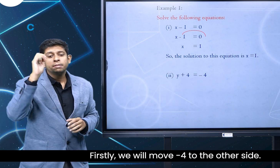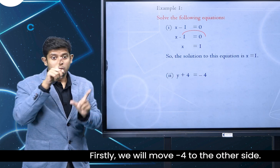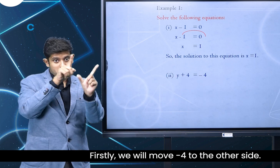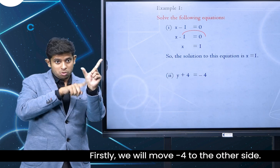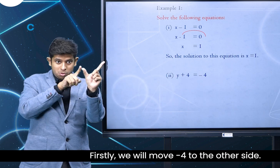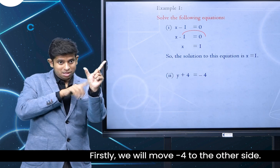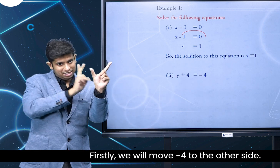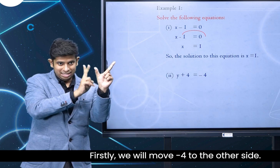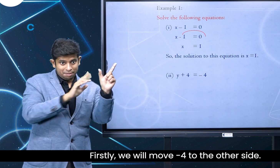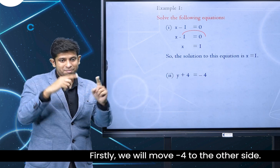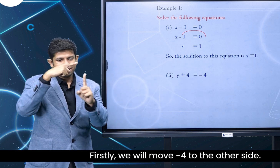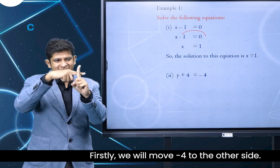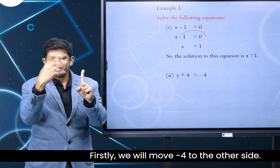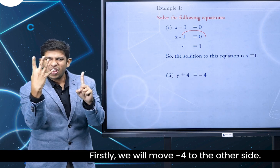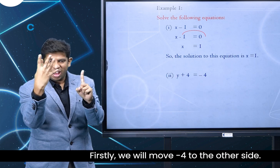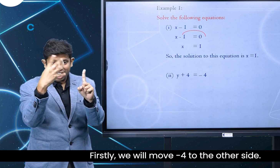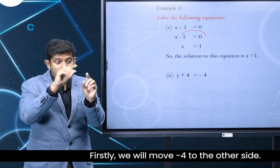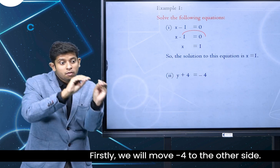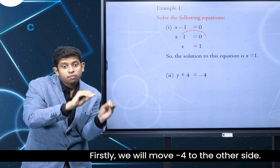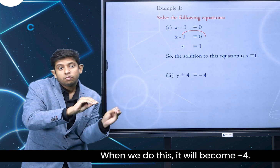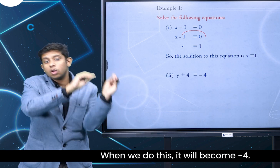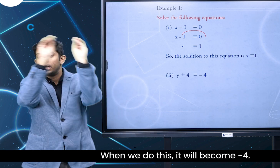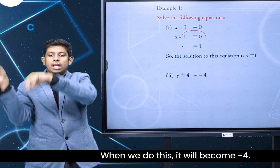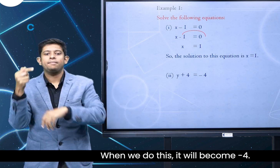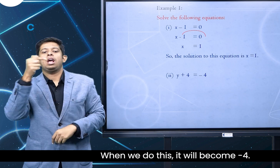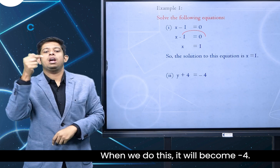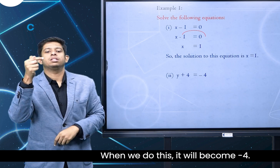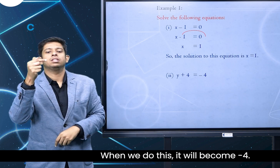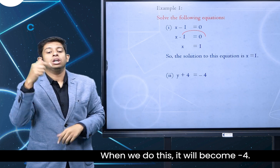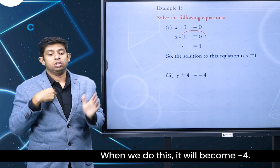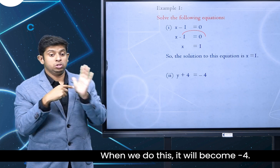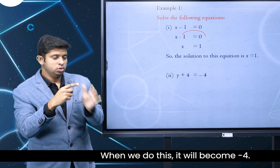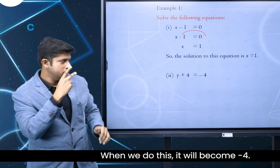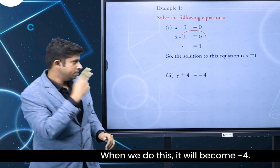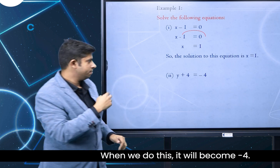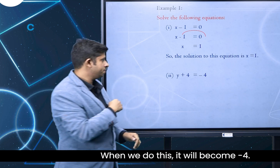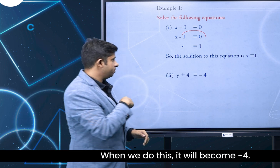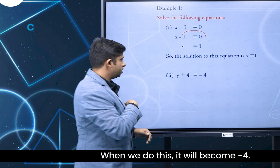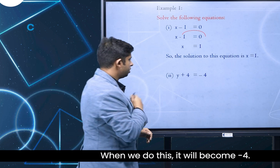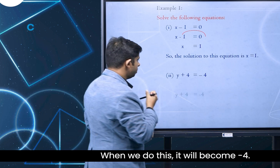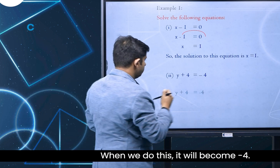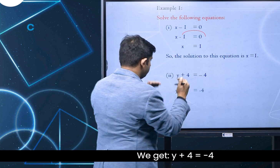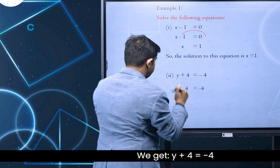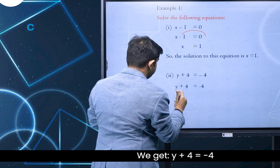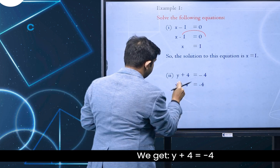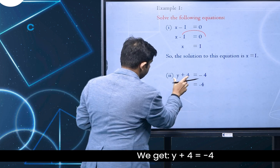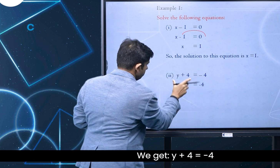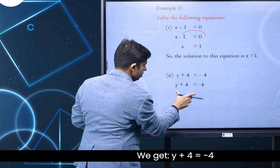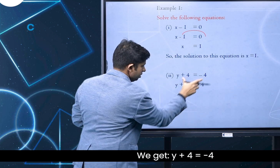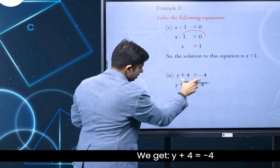Firstly, we will move minus 4 to the other side. When we do this, it will become minus 4. We get y plus